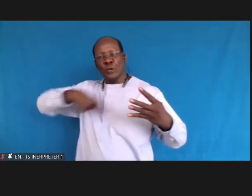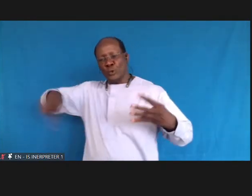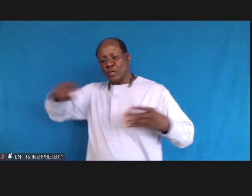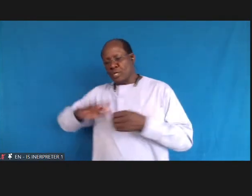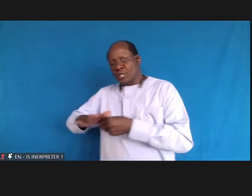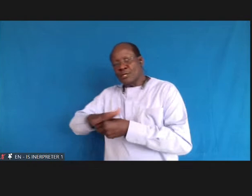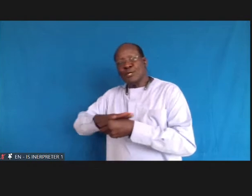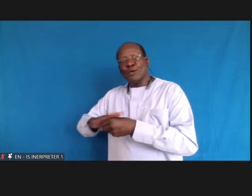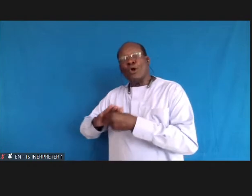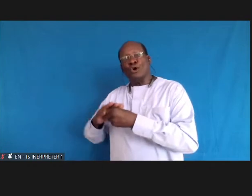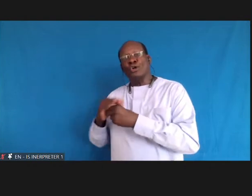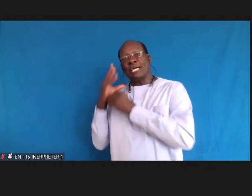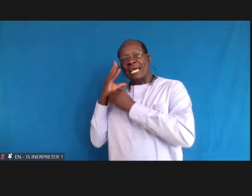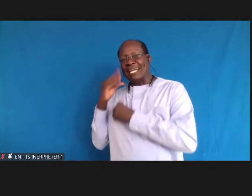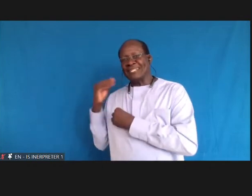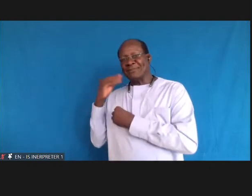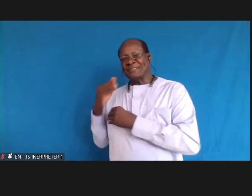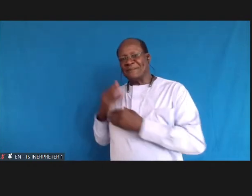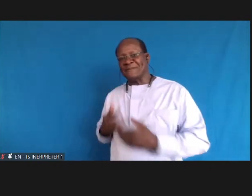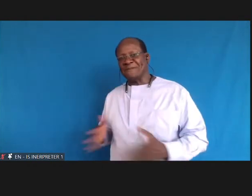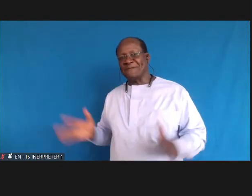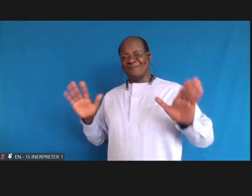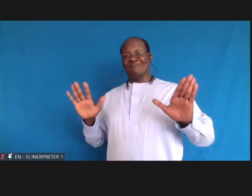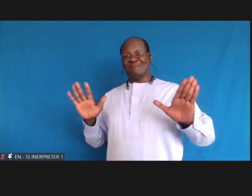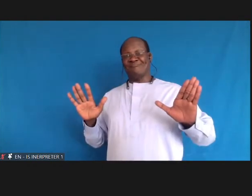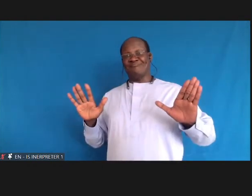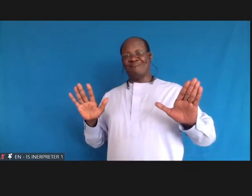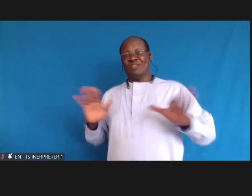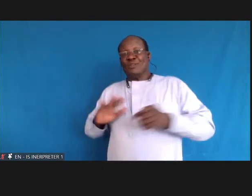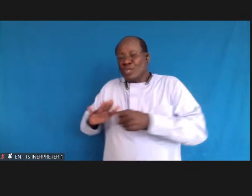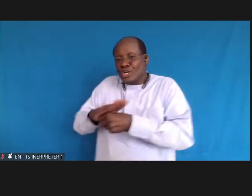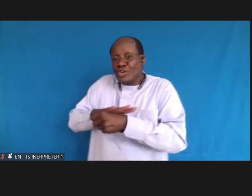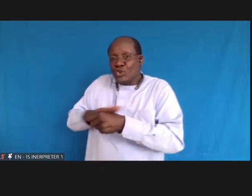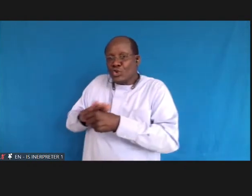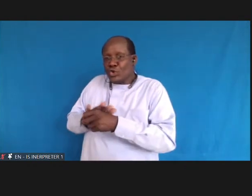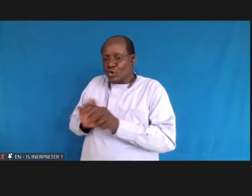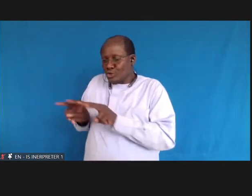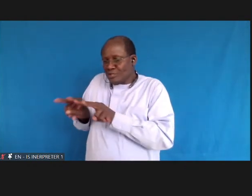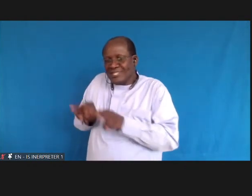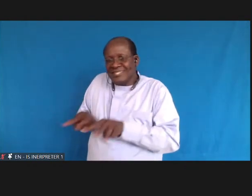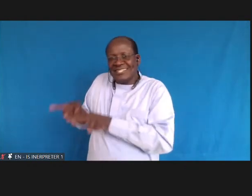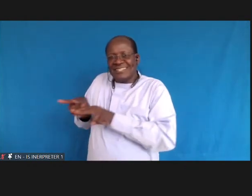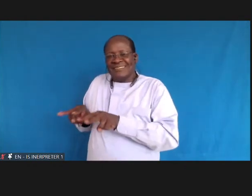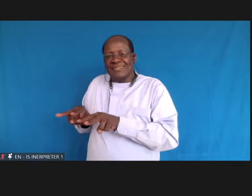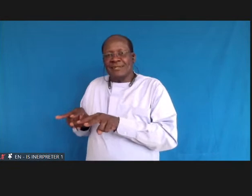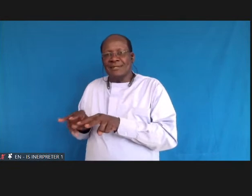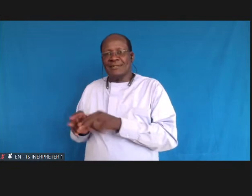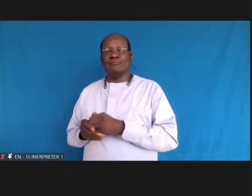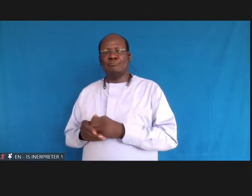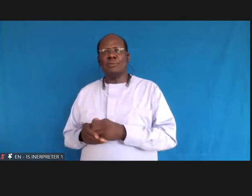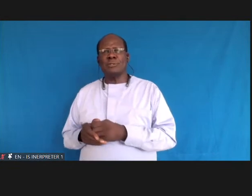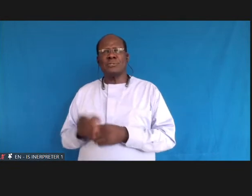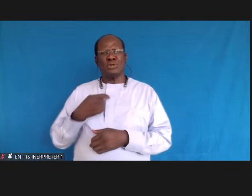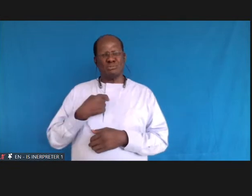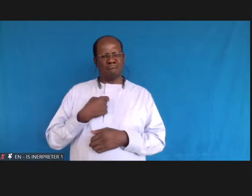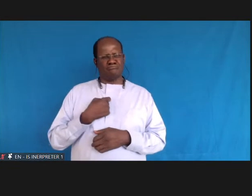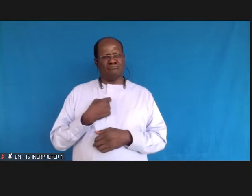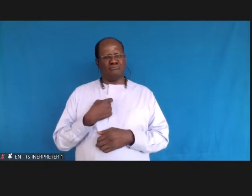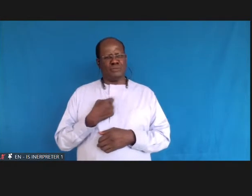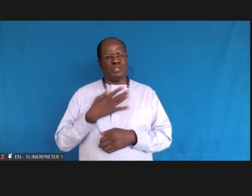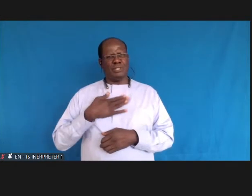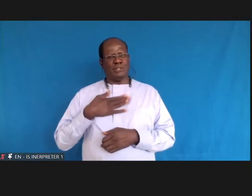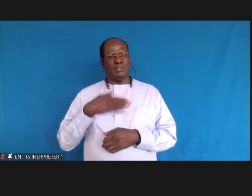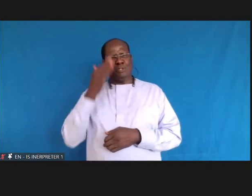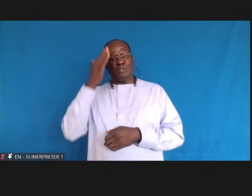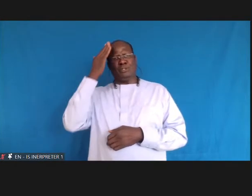in our voluntary local review. The issue of funding. Someone wanted to know whether there is a transfer